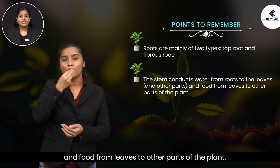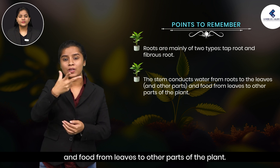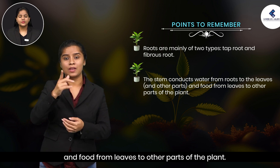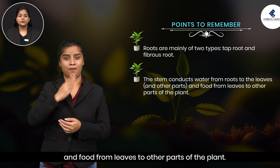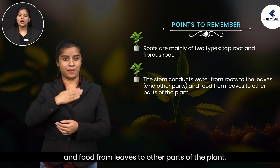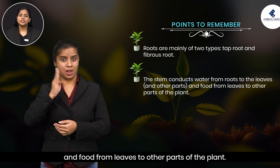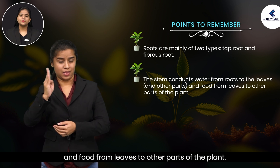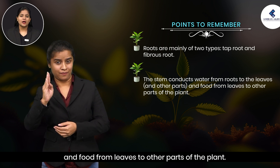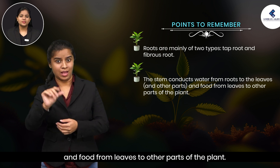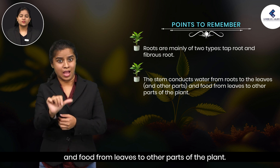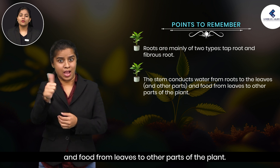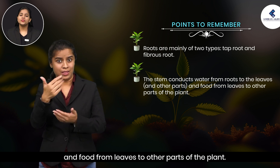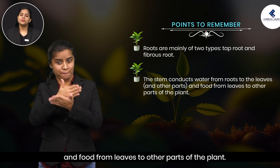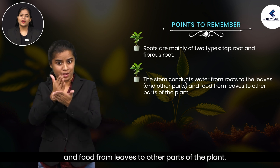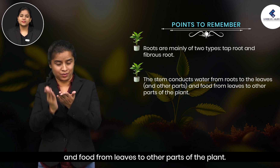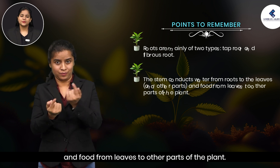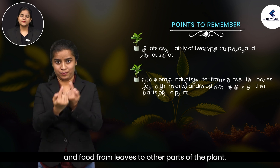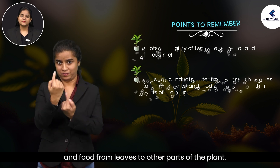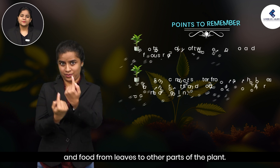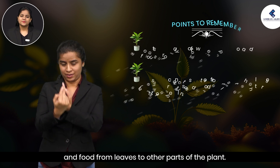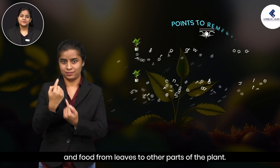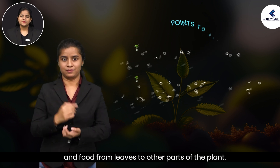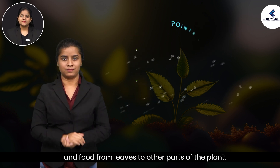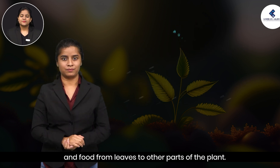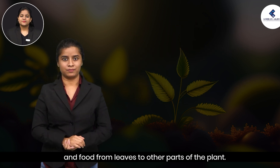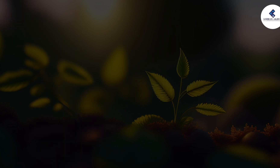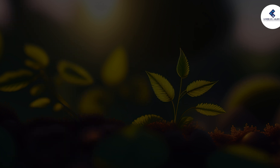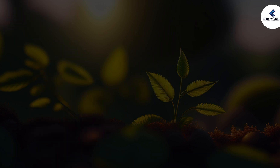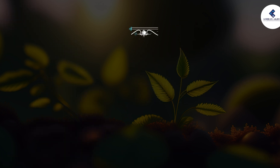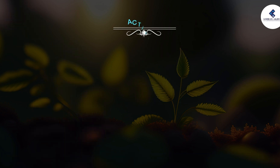from leaves to other parts of the plant.